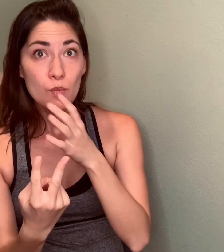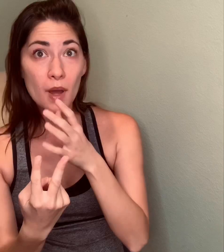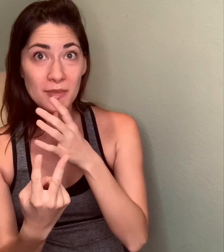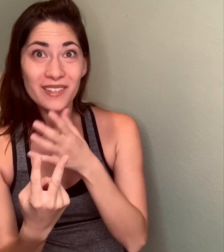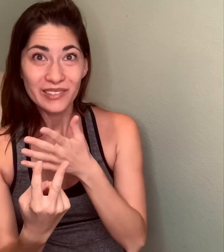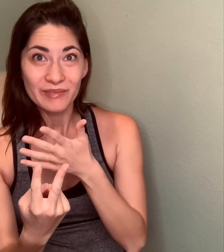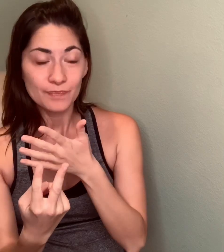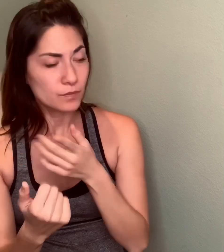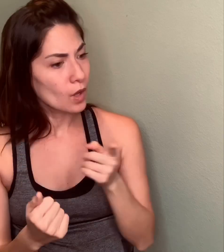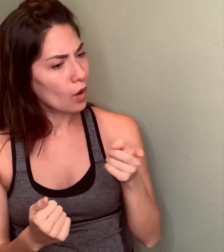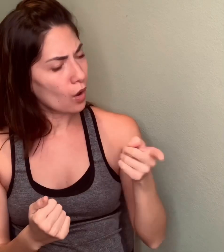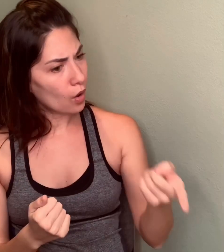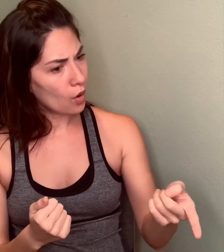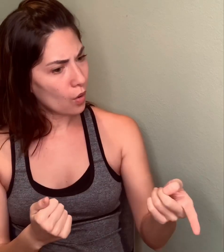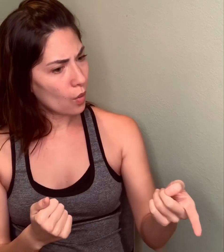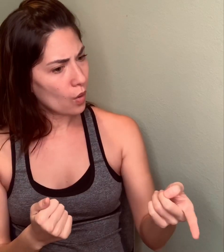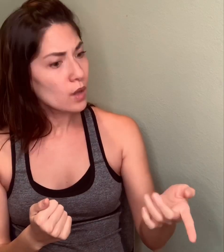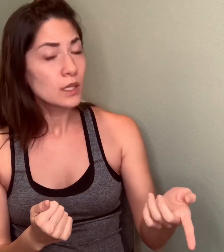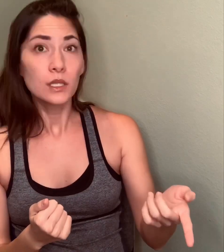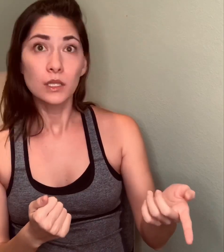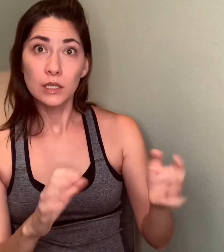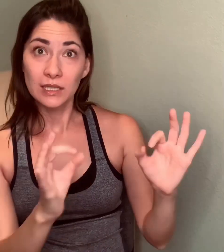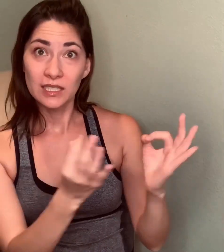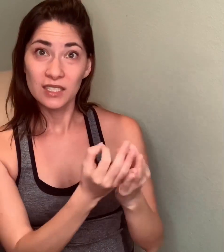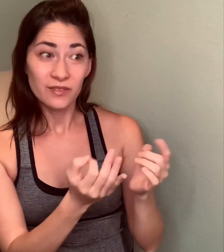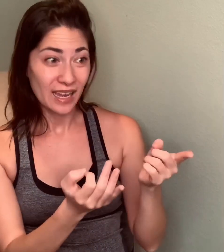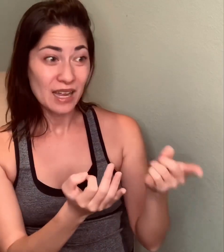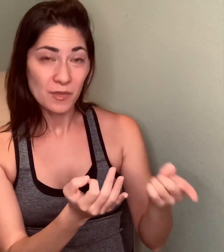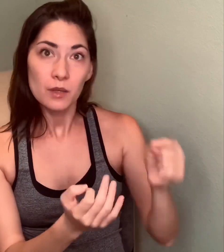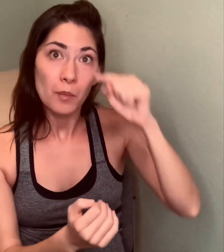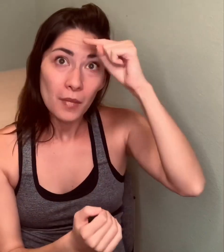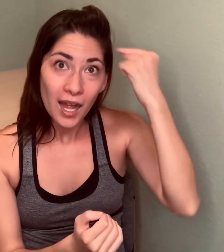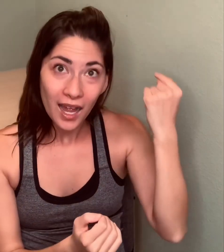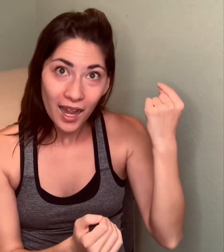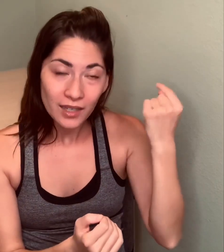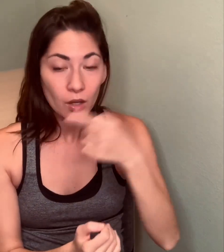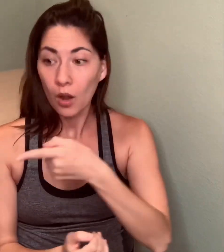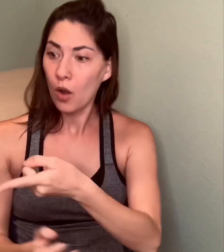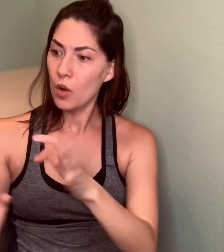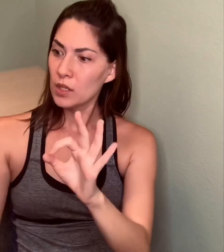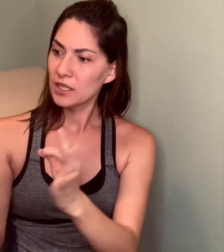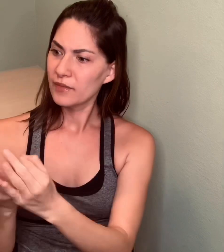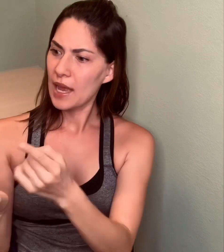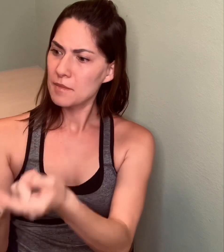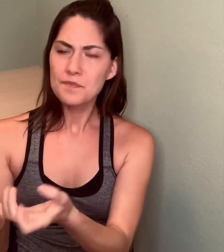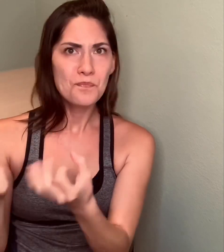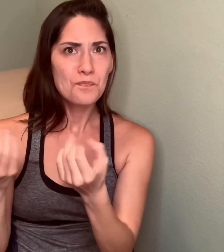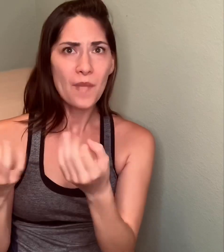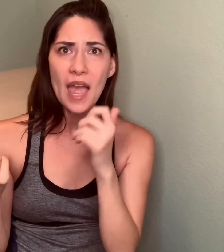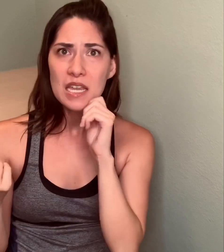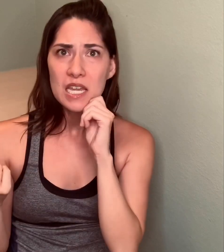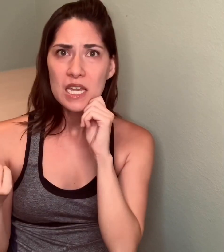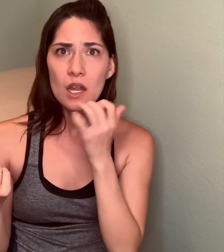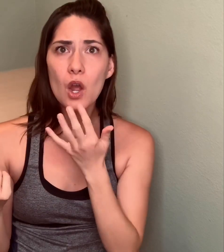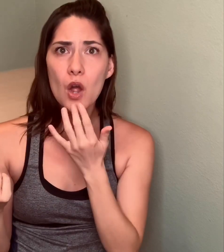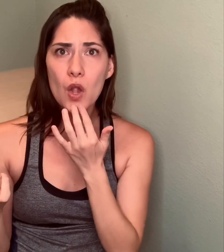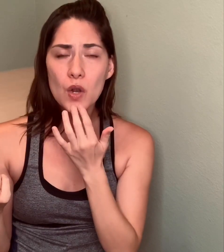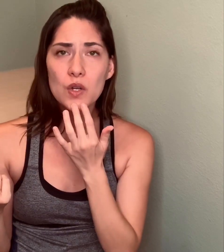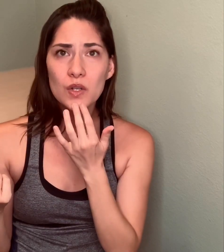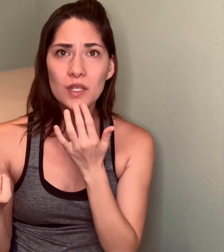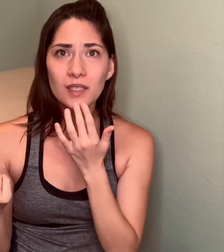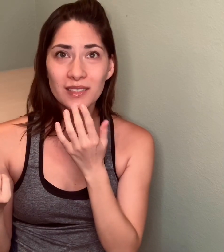family is all of different colors because they adopted or because they're Black, and everyone is special